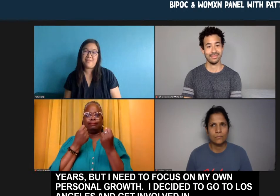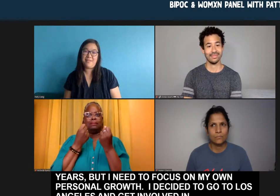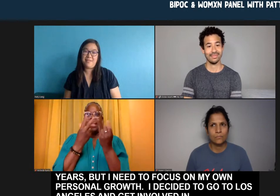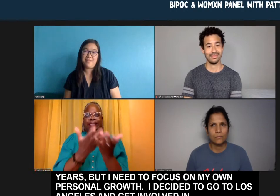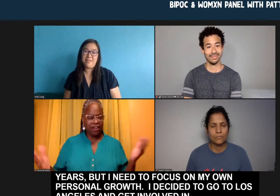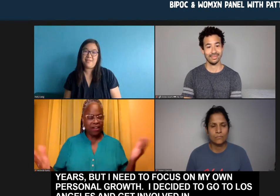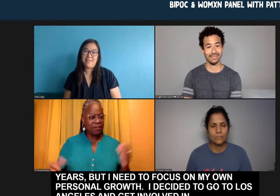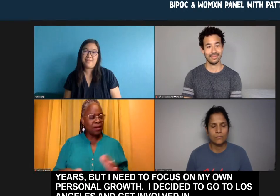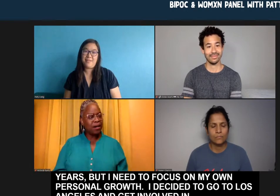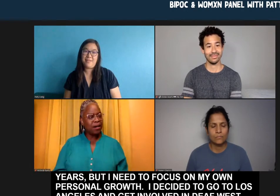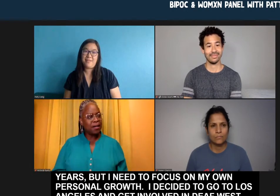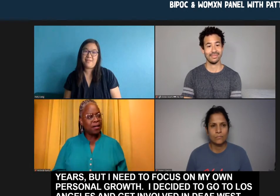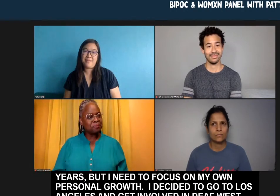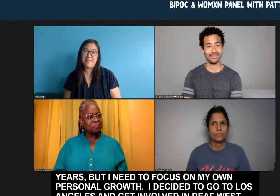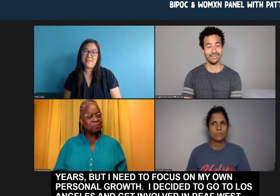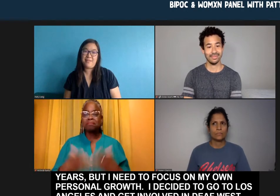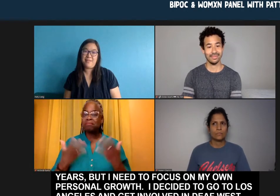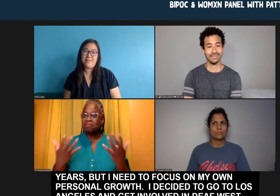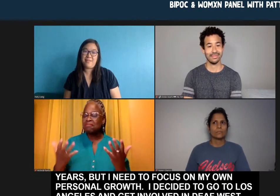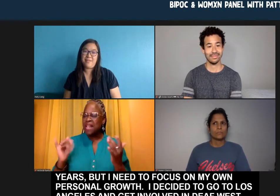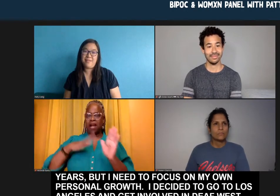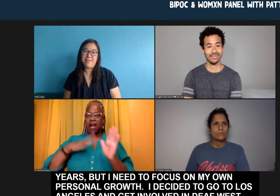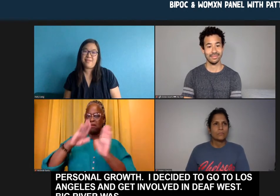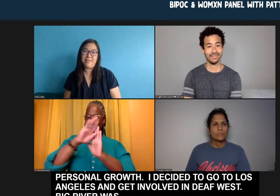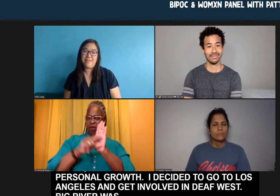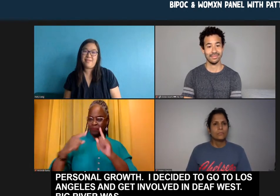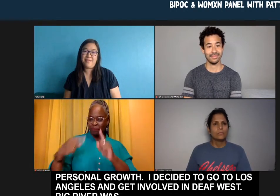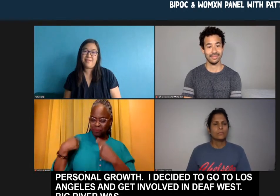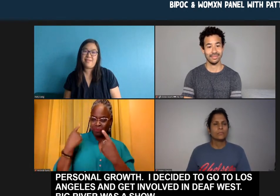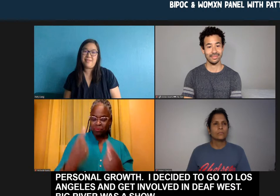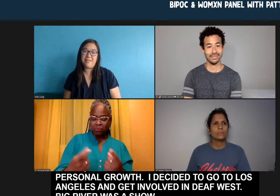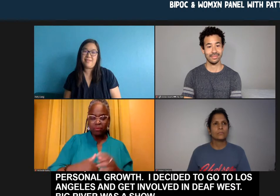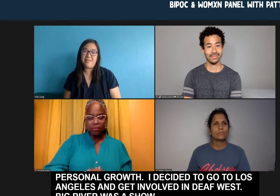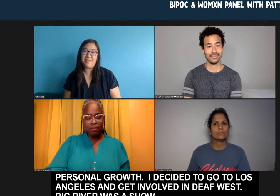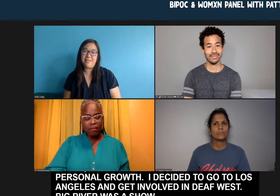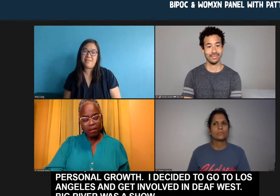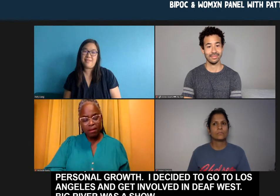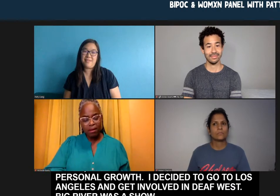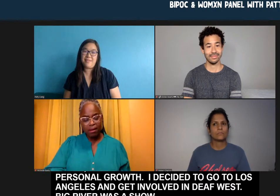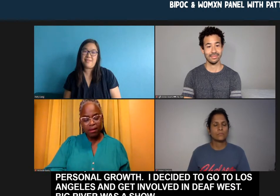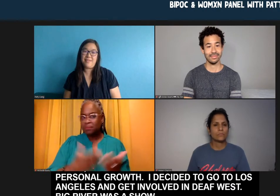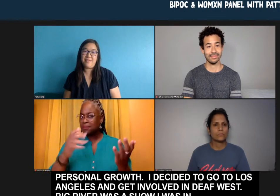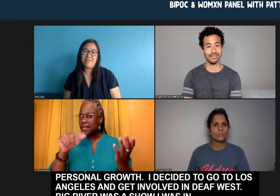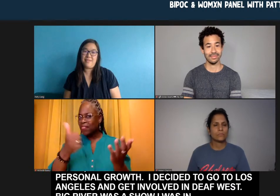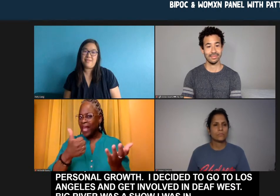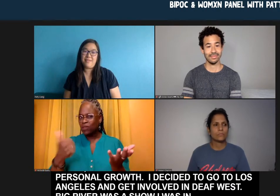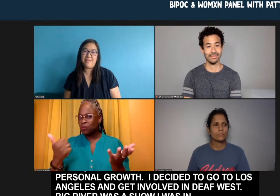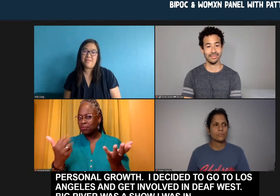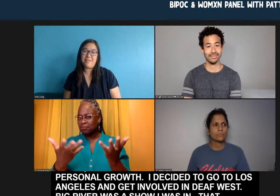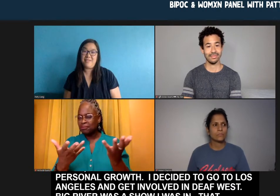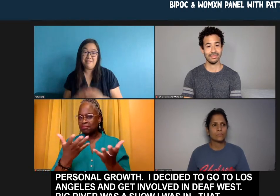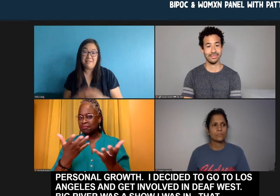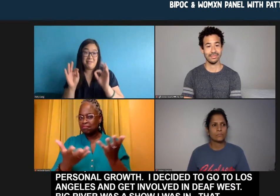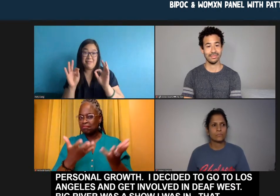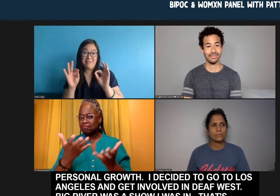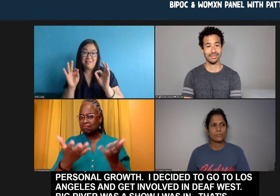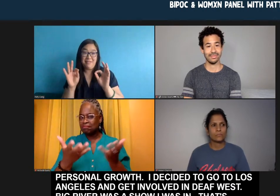was in. There were many things that I was involved in. And that's my background thus far. Is there anything else that I should